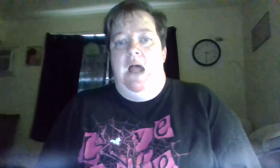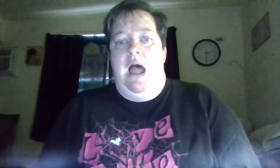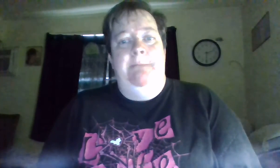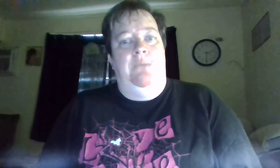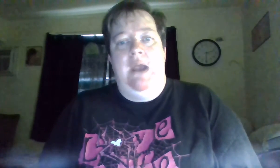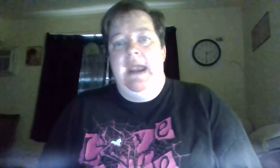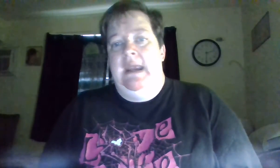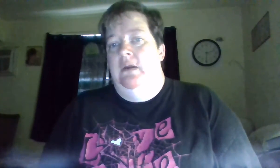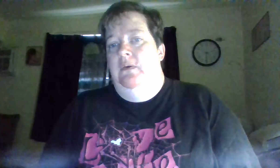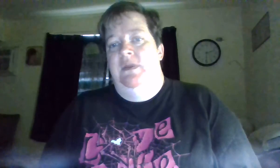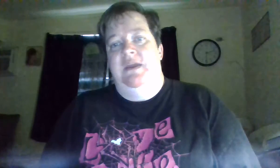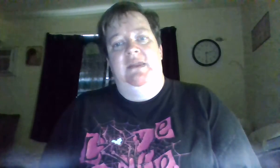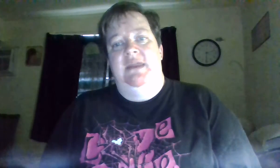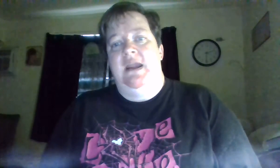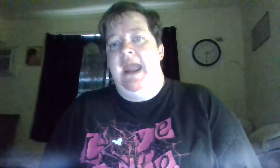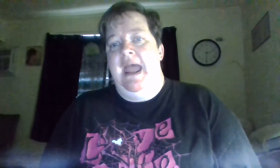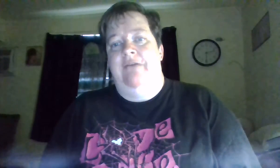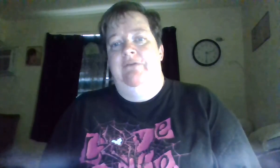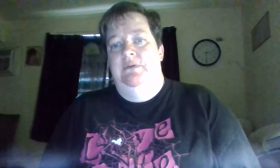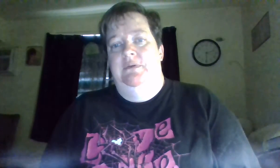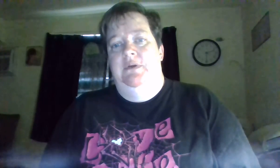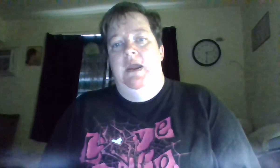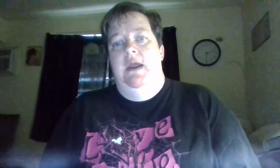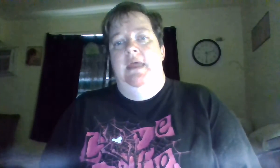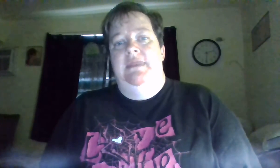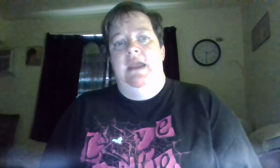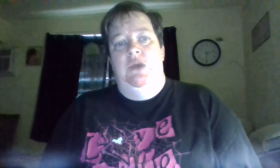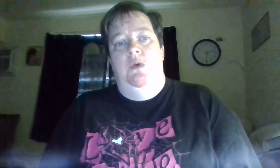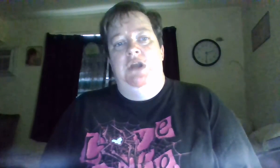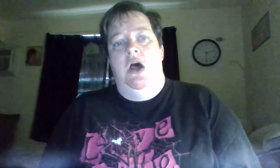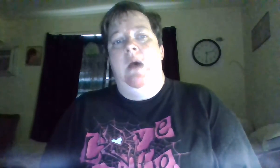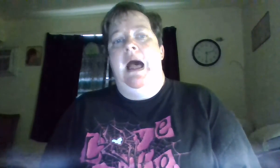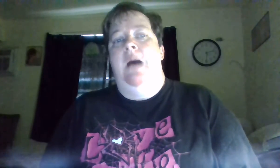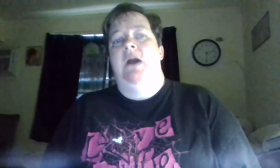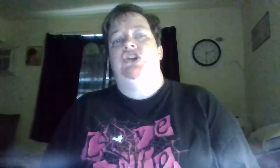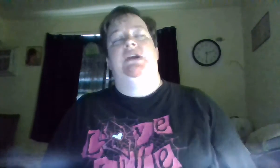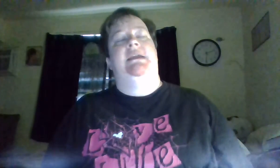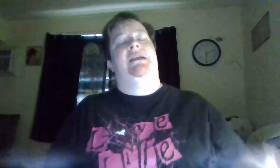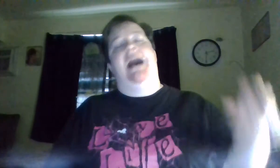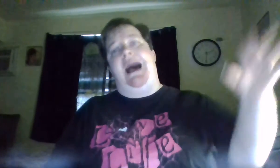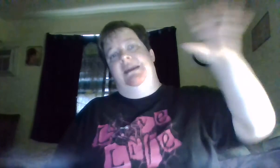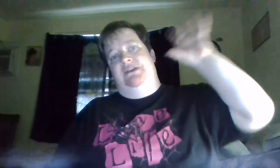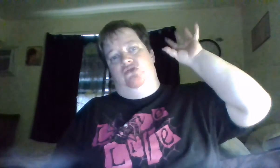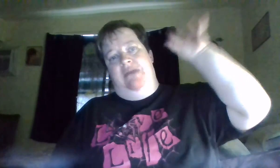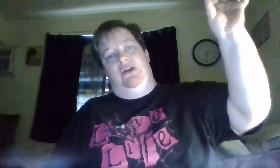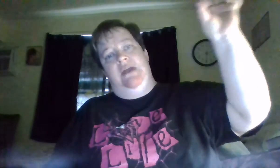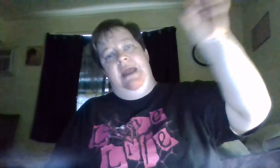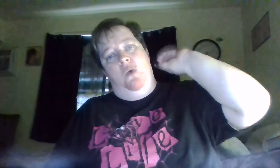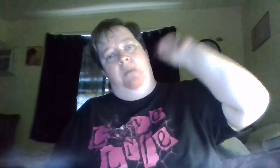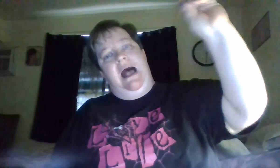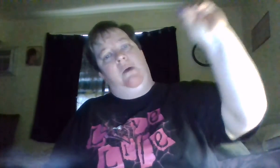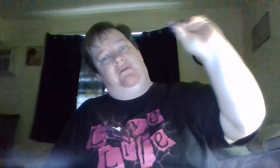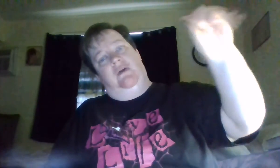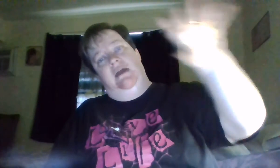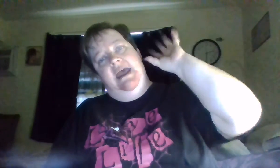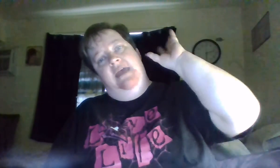I'm praying with everything I have that you will know how much God is greater and more powerful than